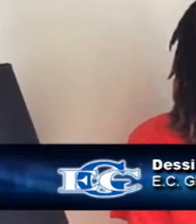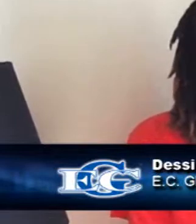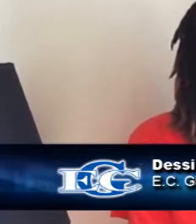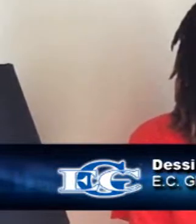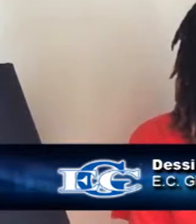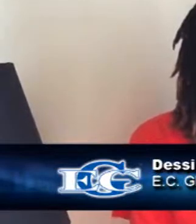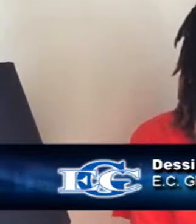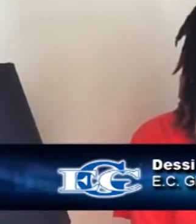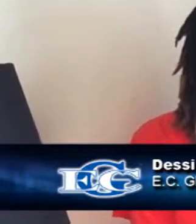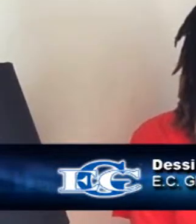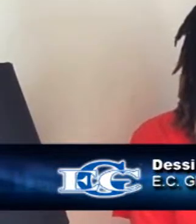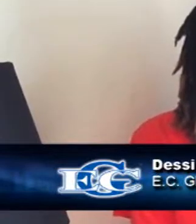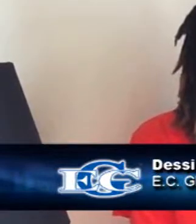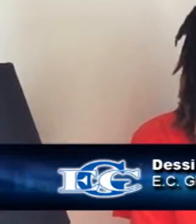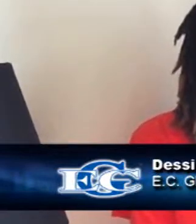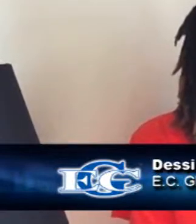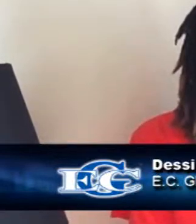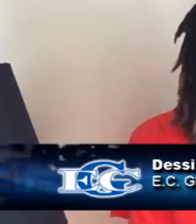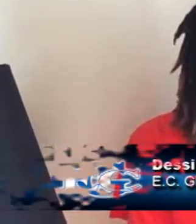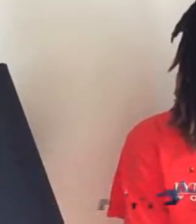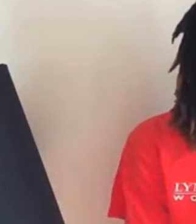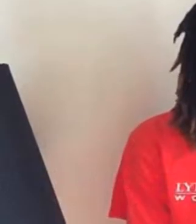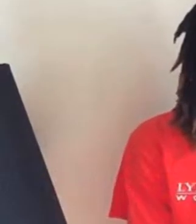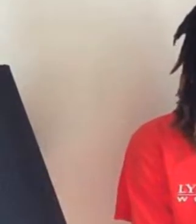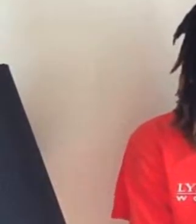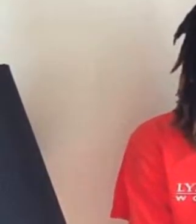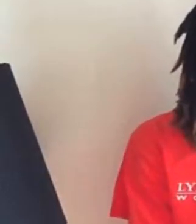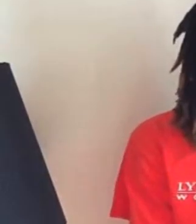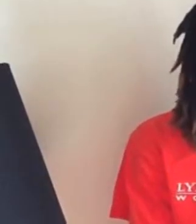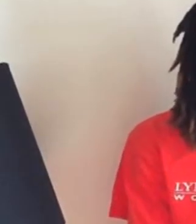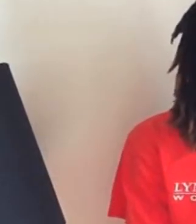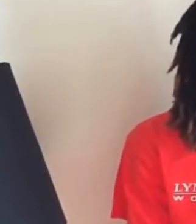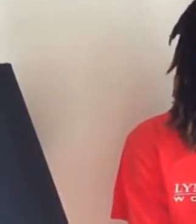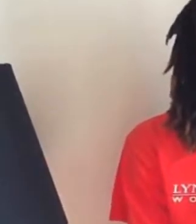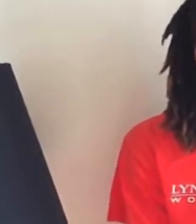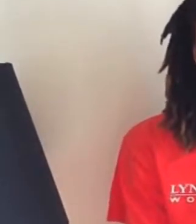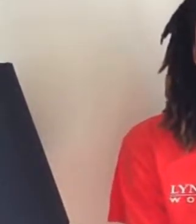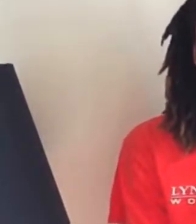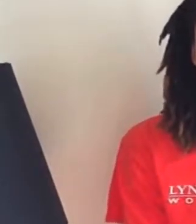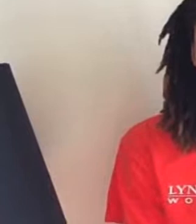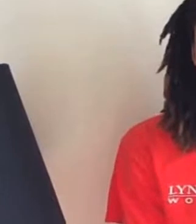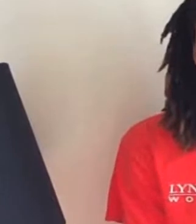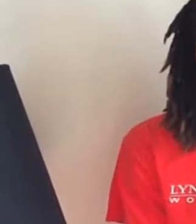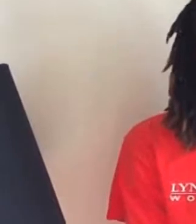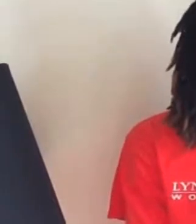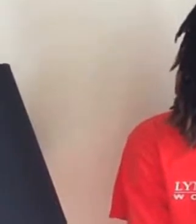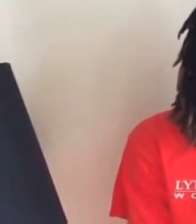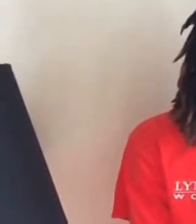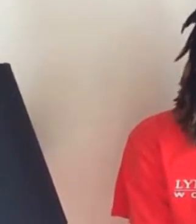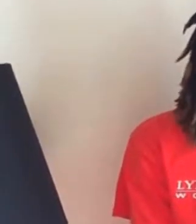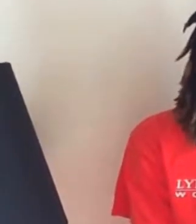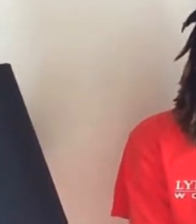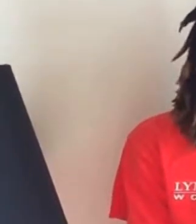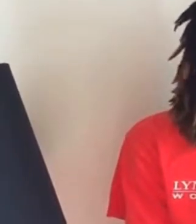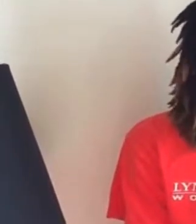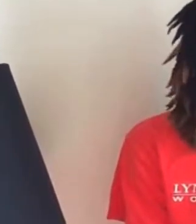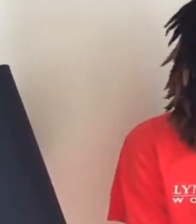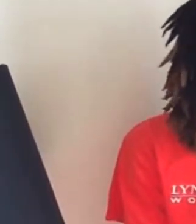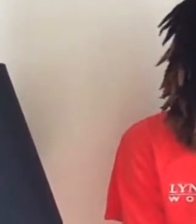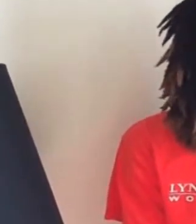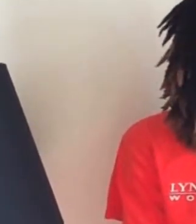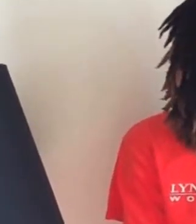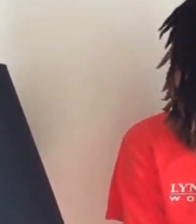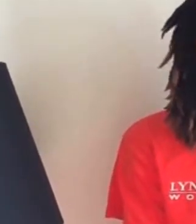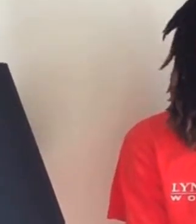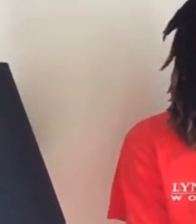4 years. During that time, I was a 2-time All-American, broke the career record for goals,